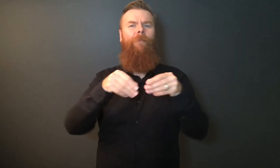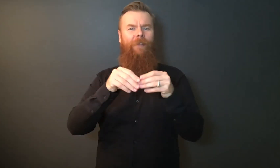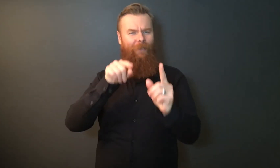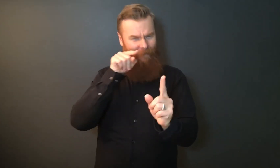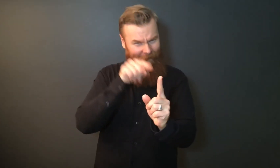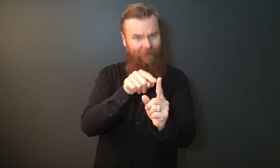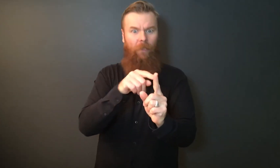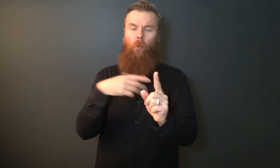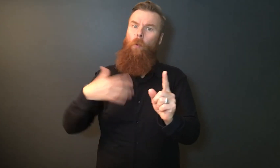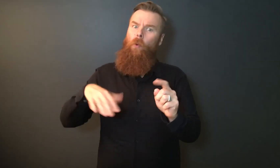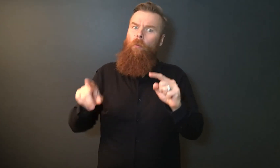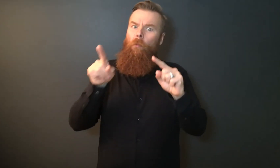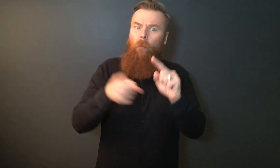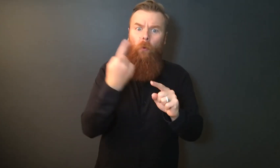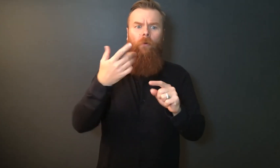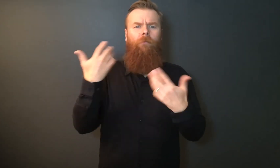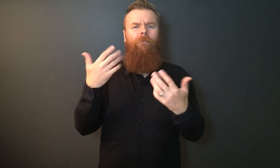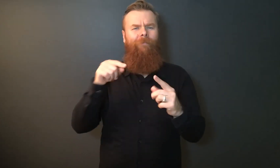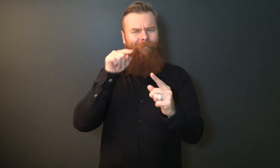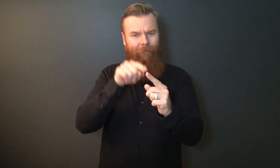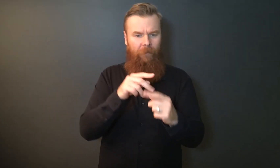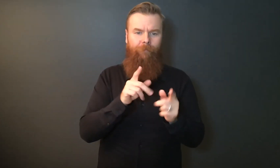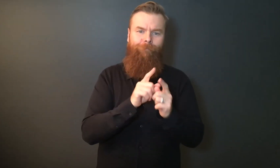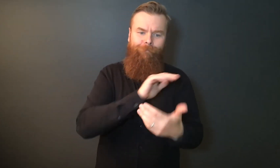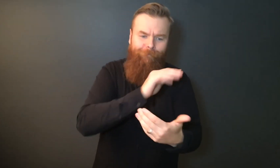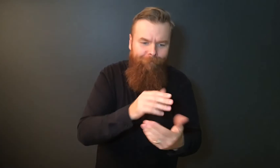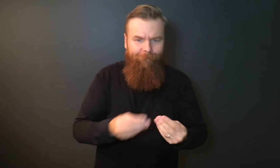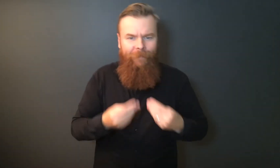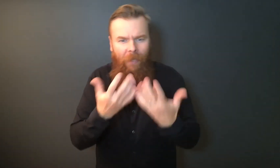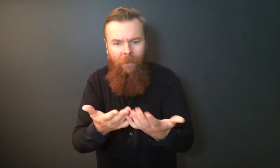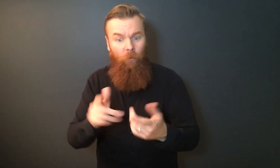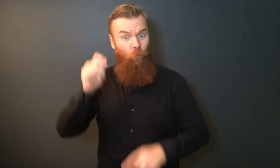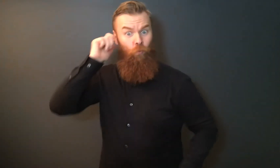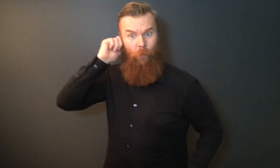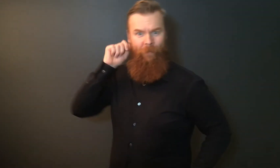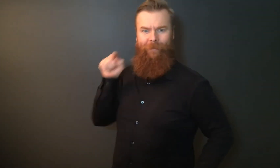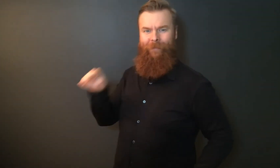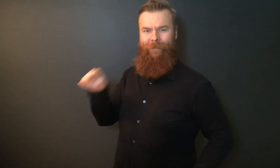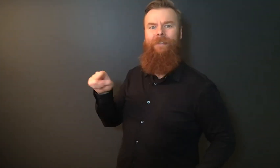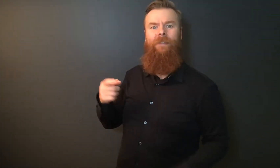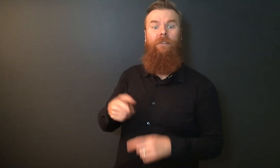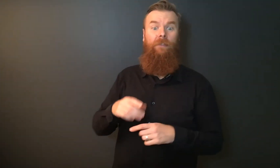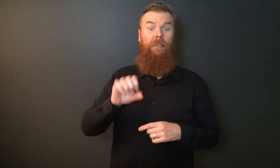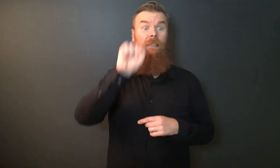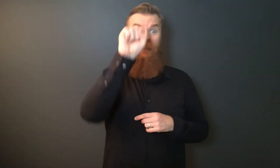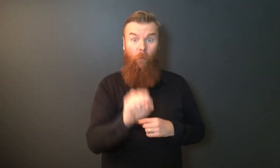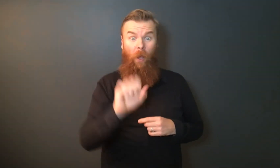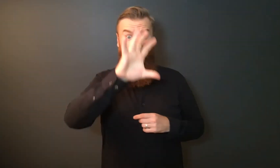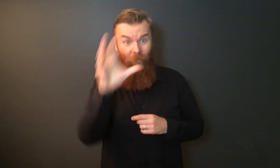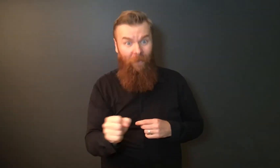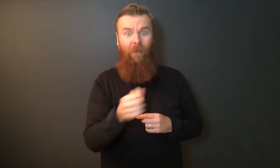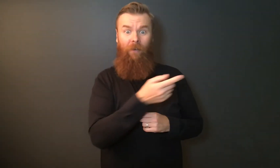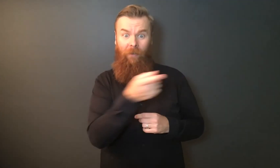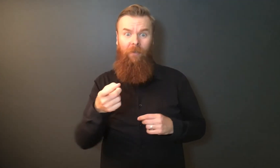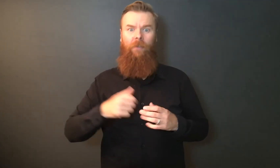in sub-Saharan Africa with a child with a disability will be female-headed and will be single-parent households